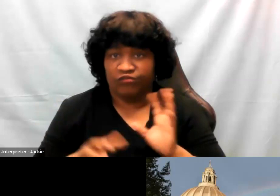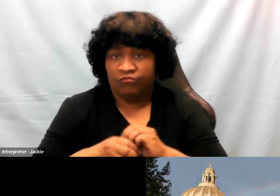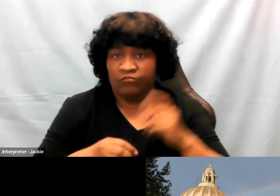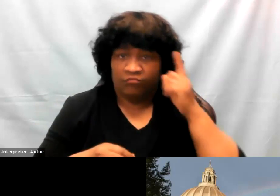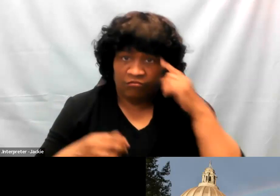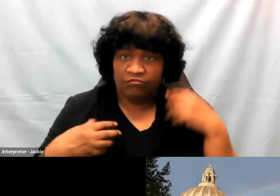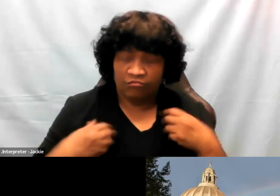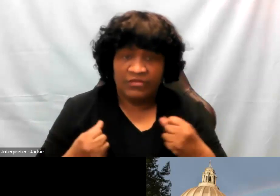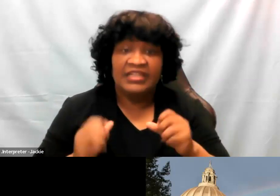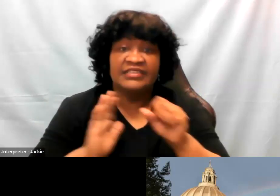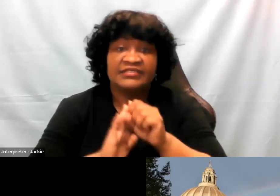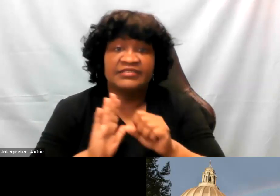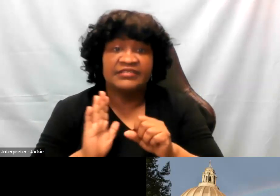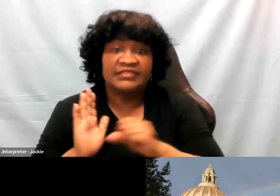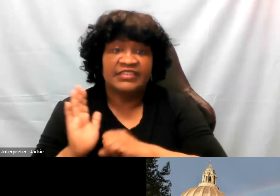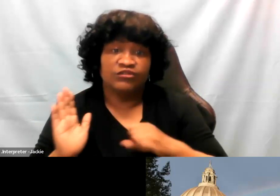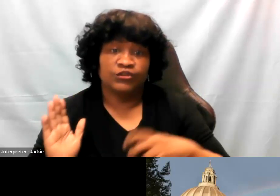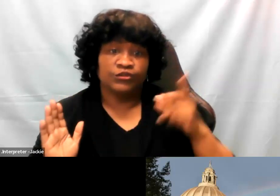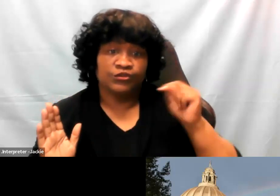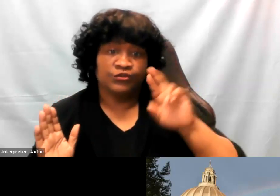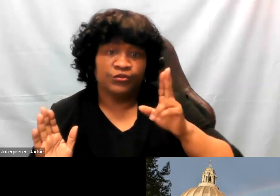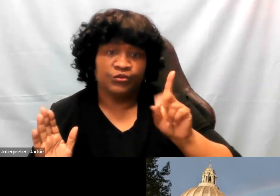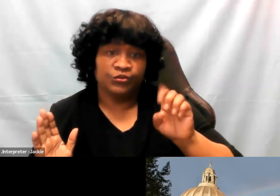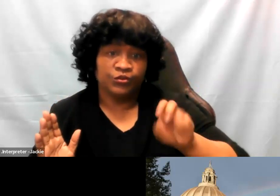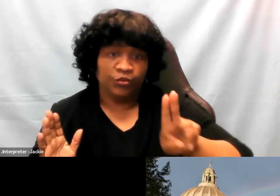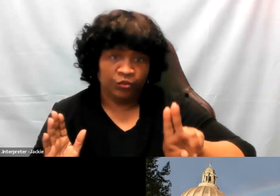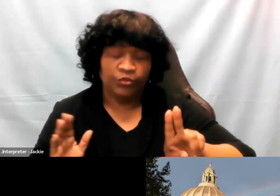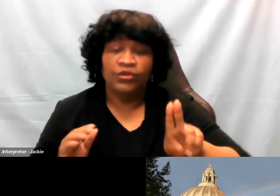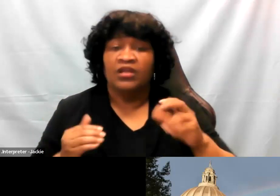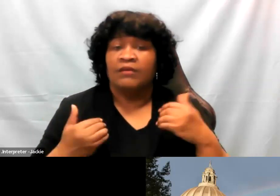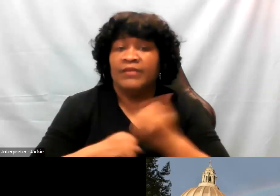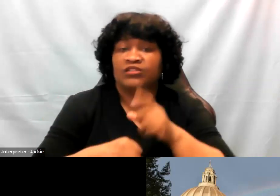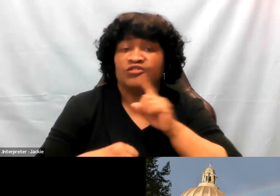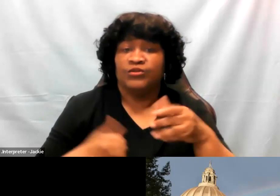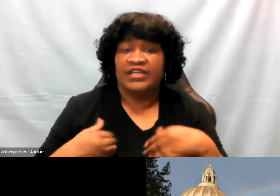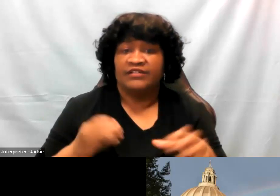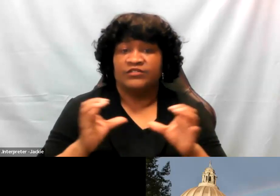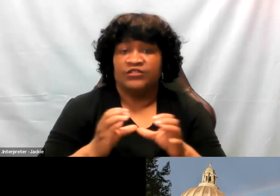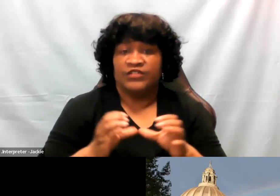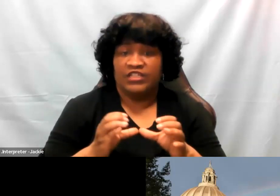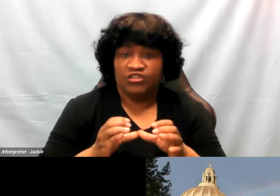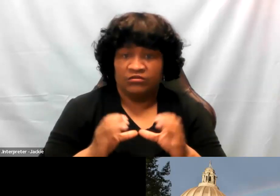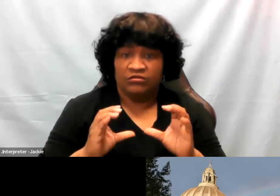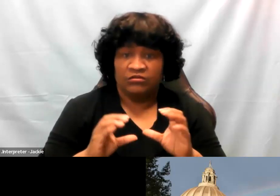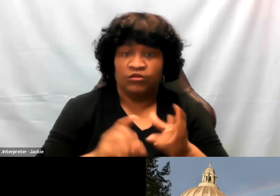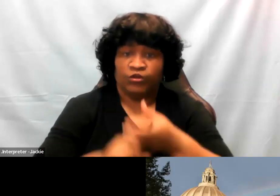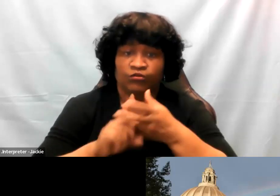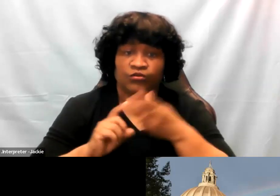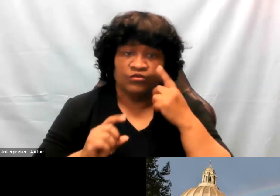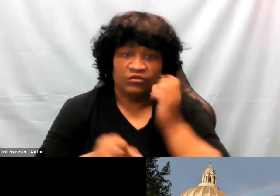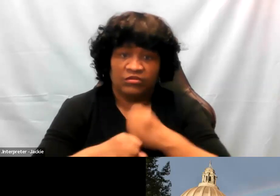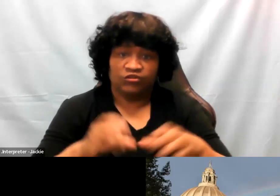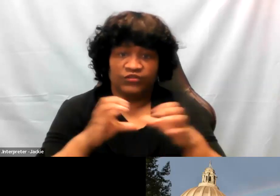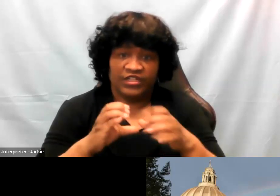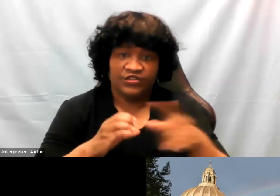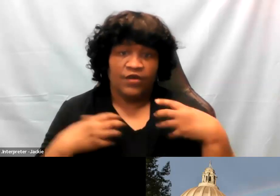Senator Trudeau had a bill that ensures we're creating a certification for behavioral health support specialists that